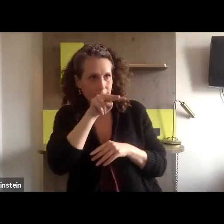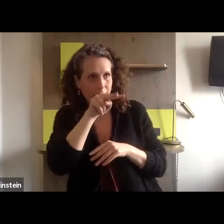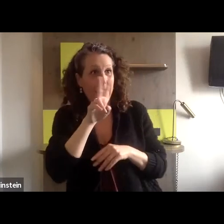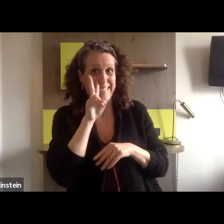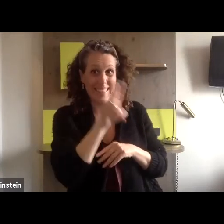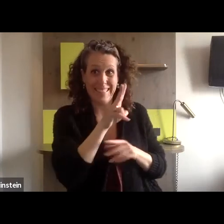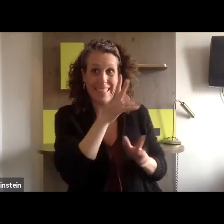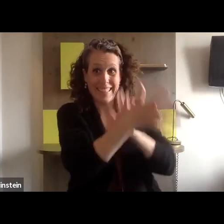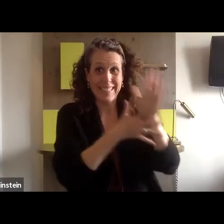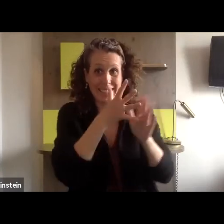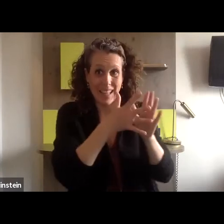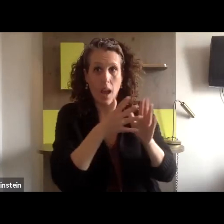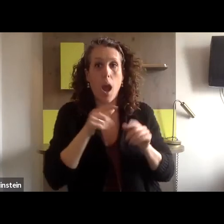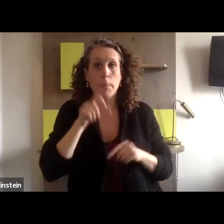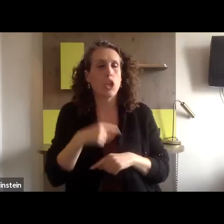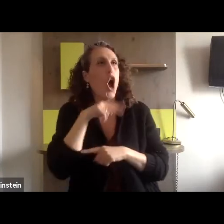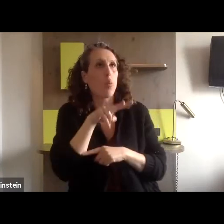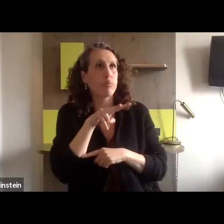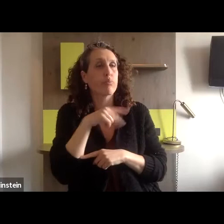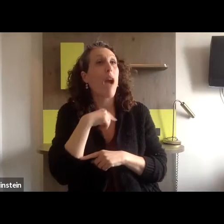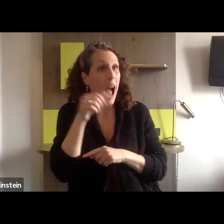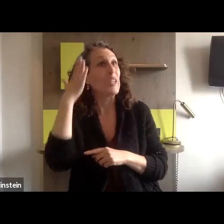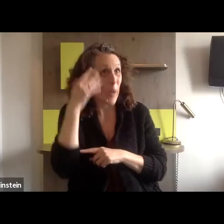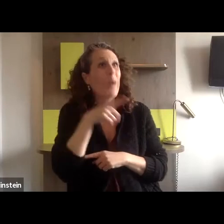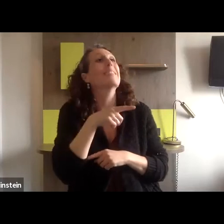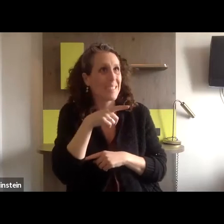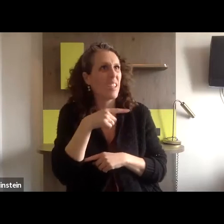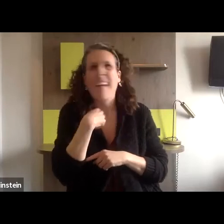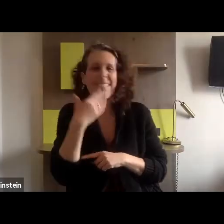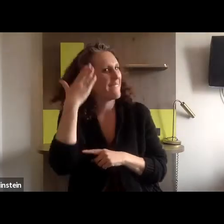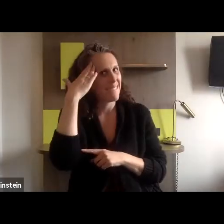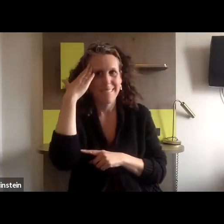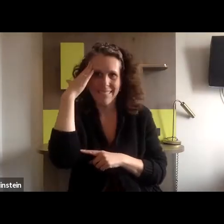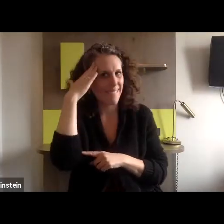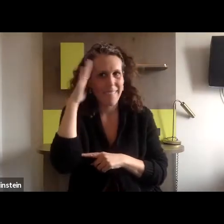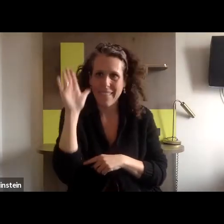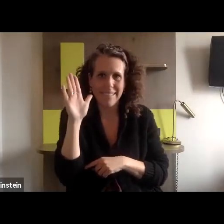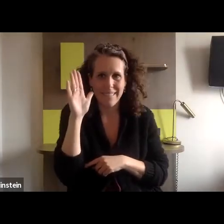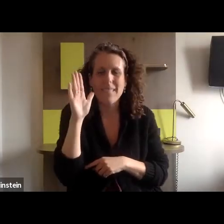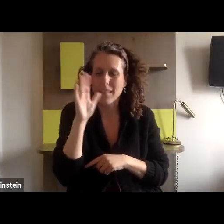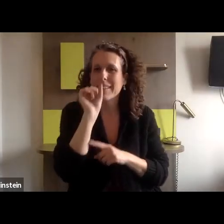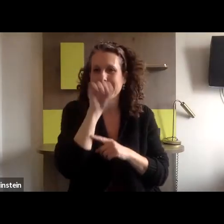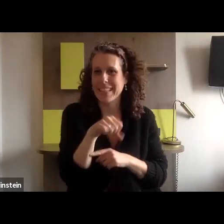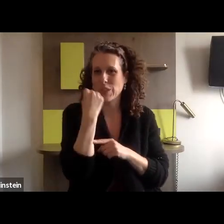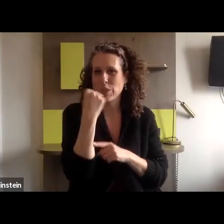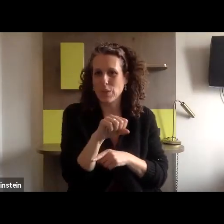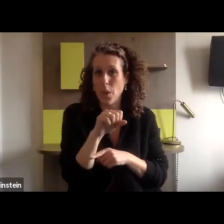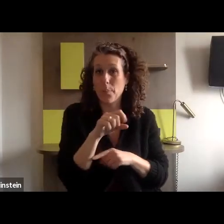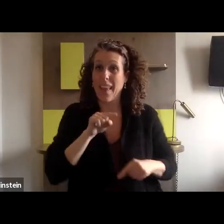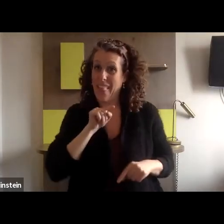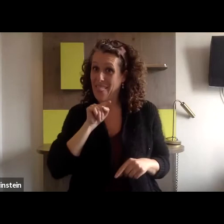confirm if he or she knows the sign or not. It's a methodology that's been discussed,